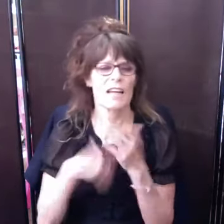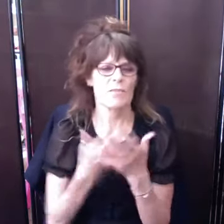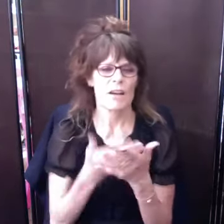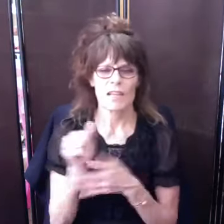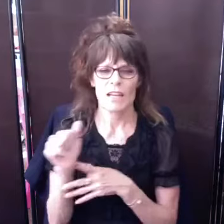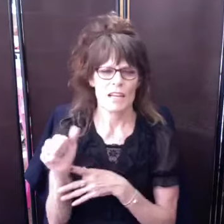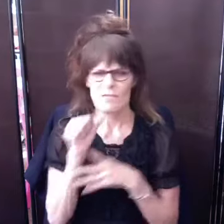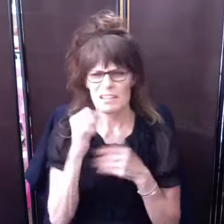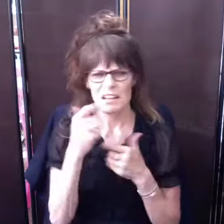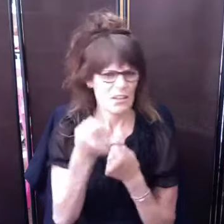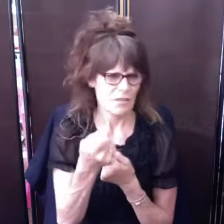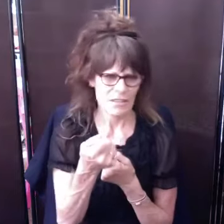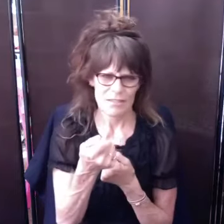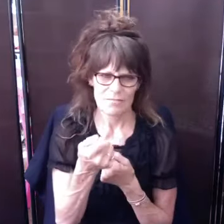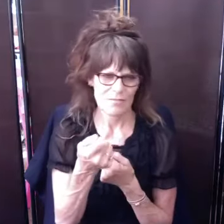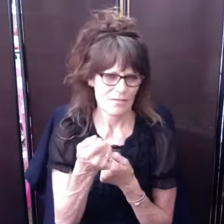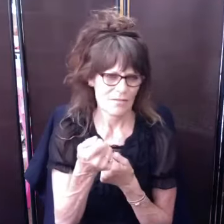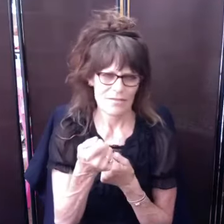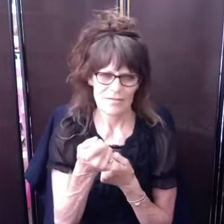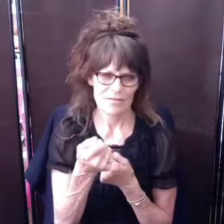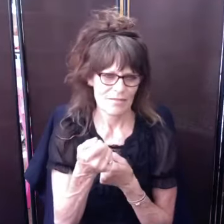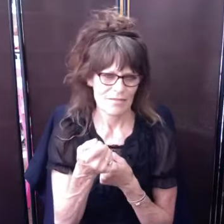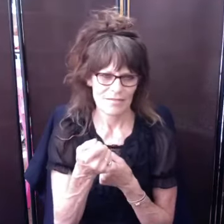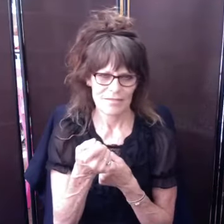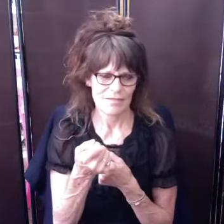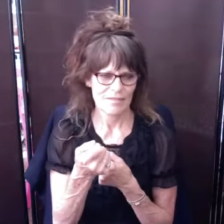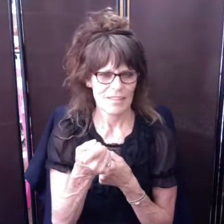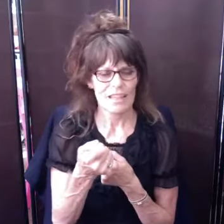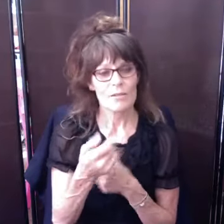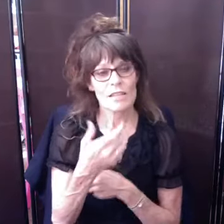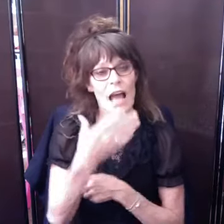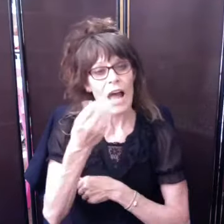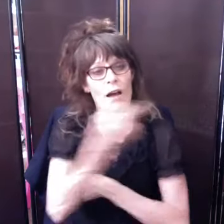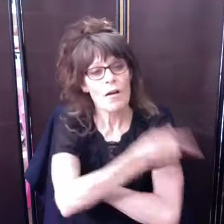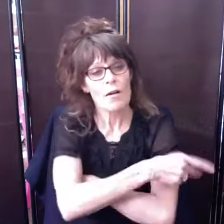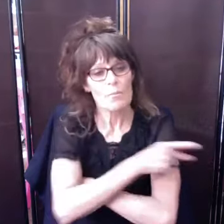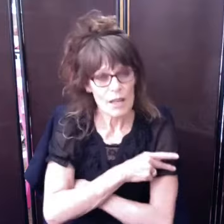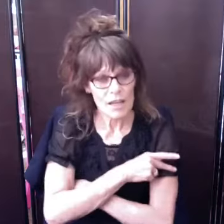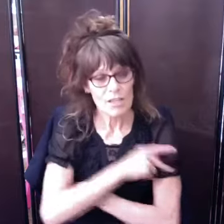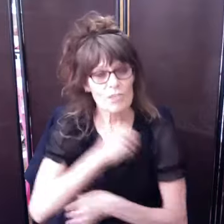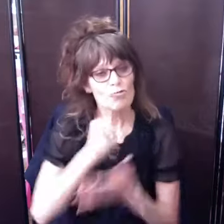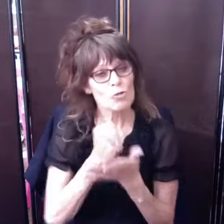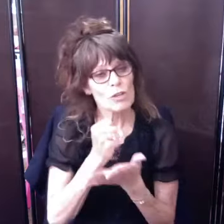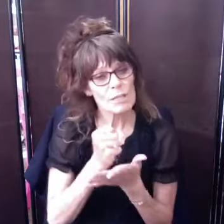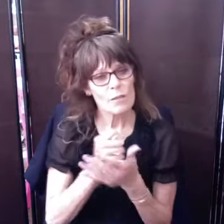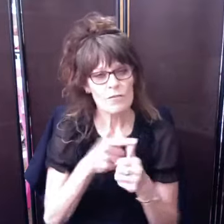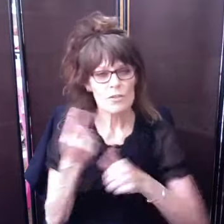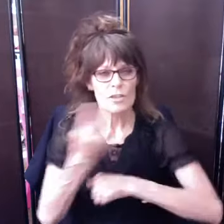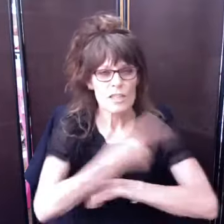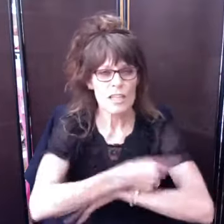I will promise you that. I was in an outpatient treatment facility the very first day, is Memorial Day of 1997, which is not